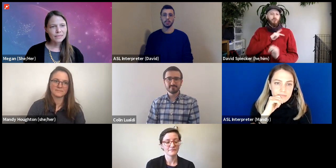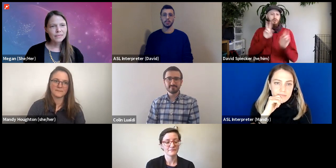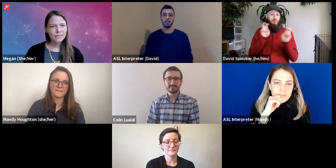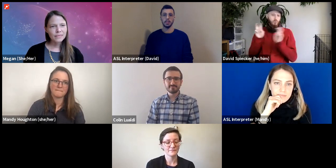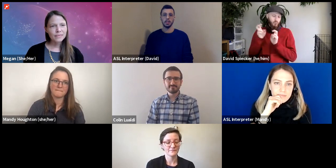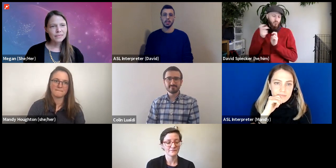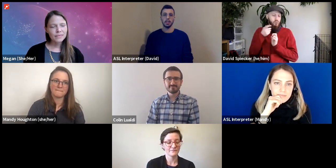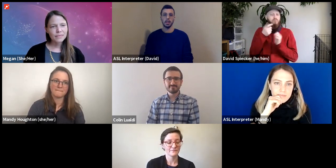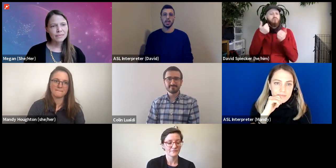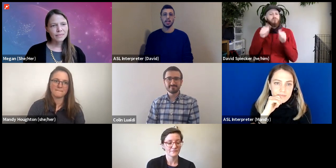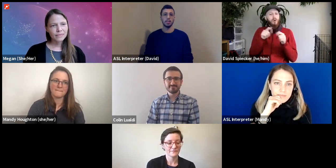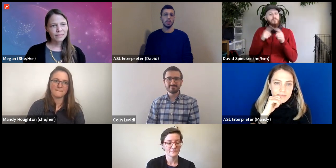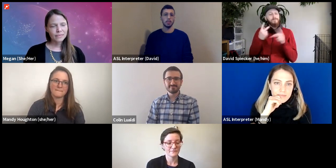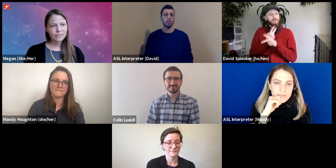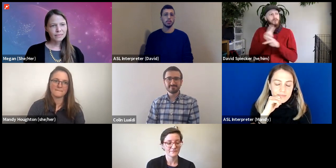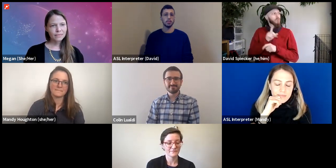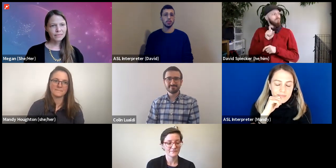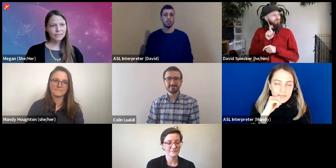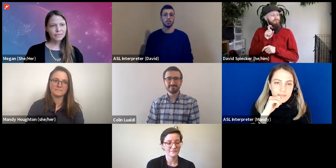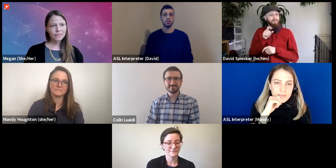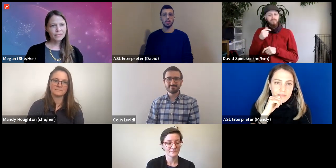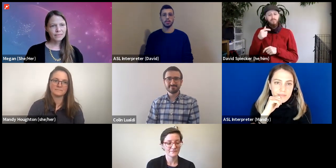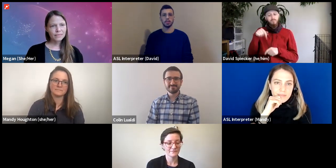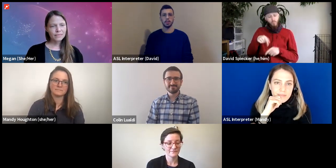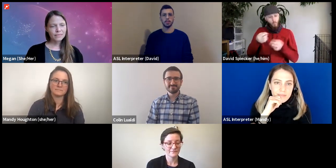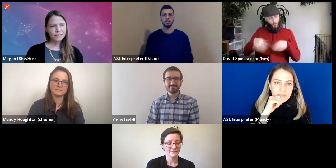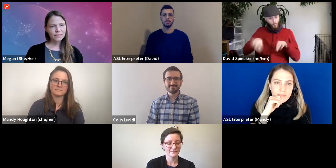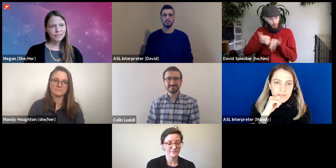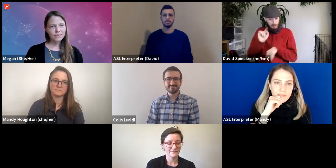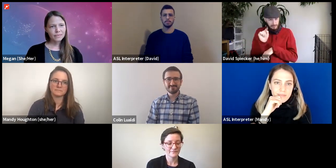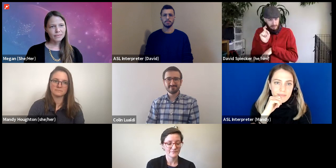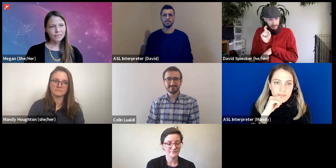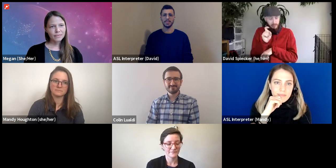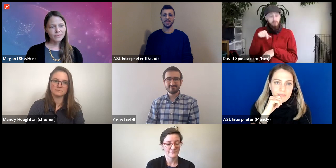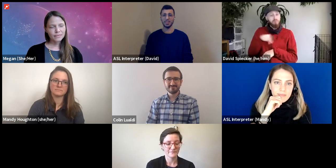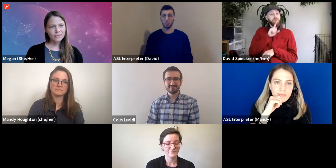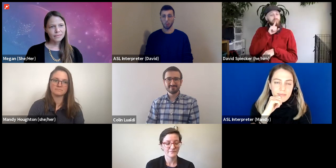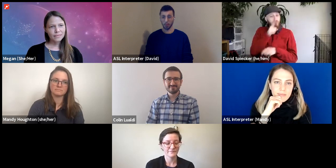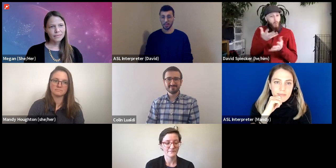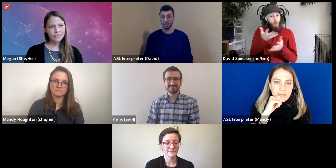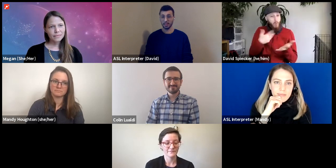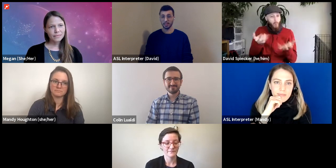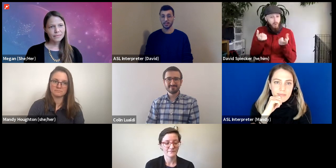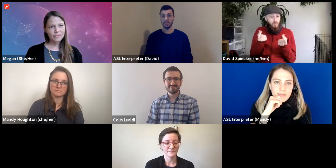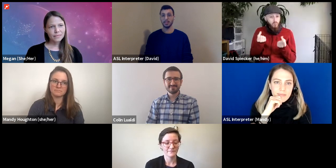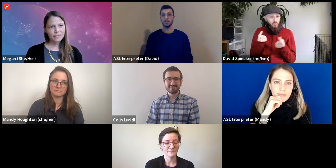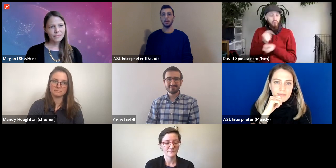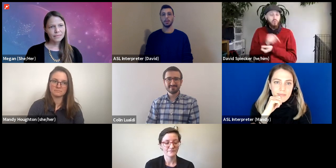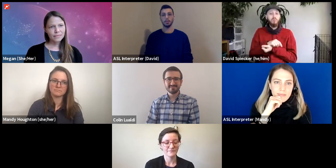face. And it can become a personal issue to try and figure out, is this worth it?